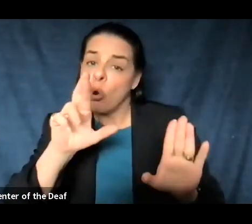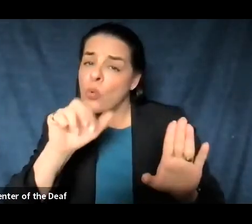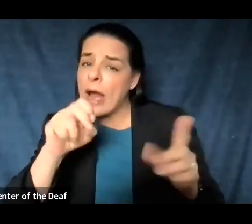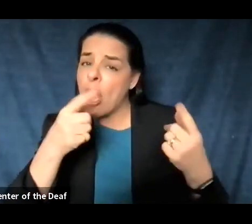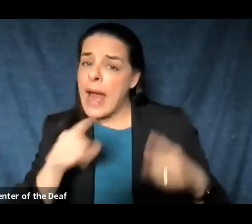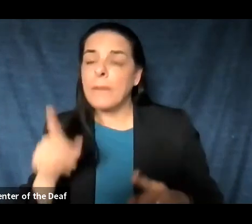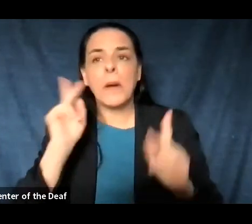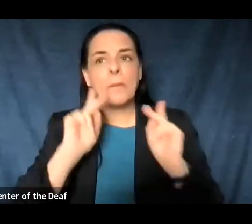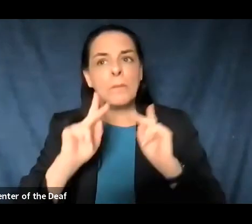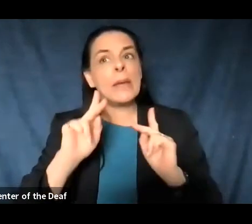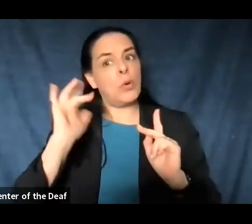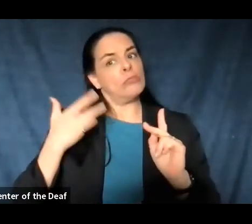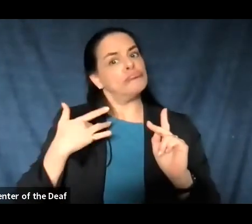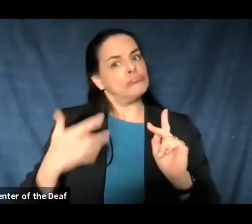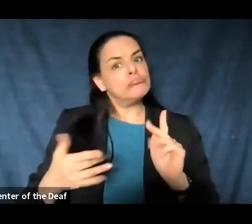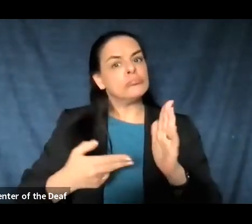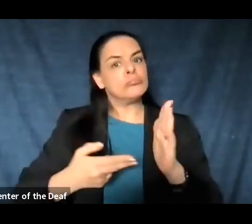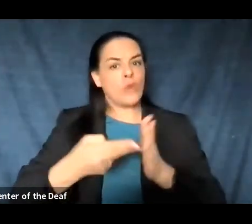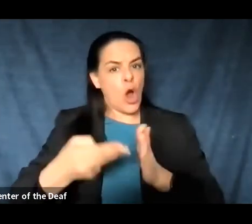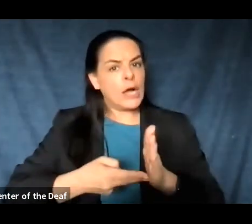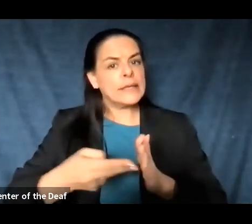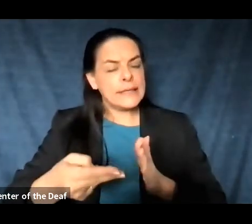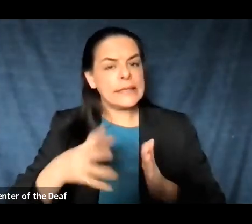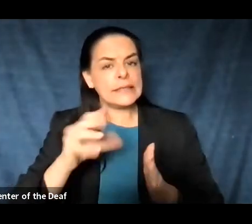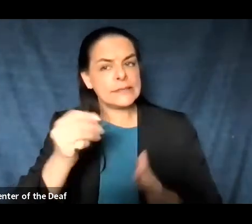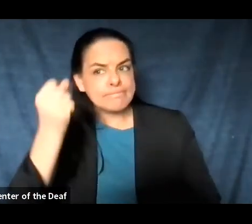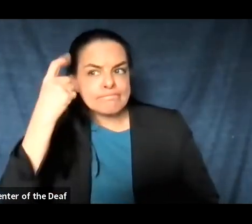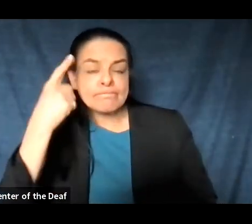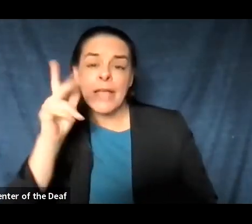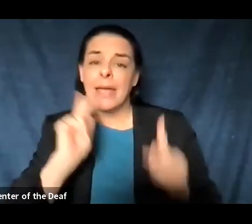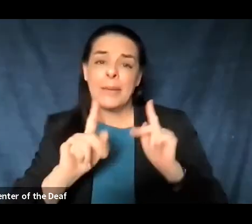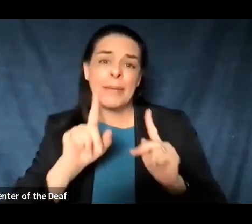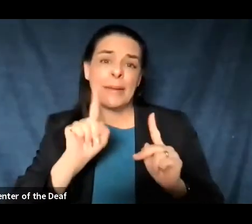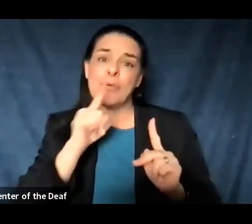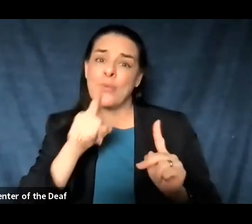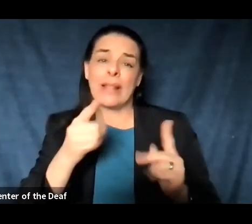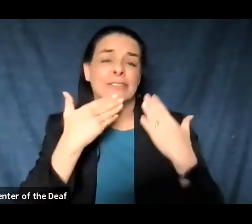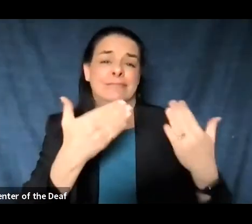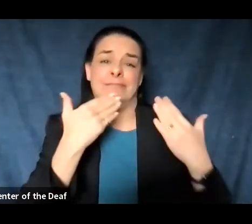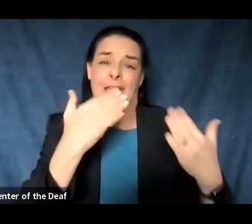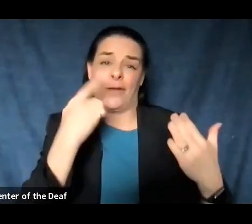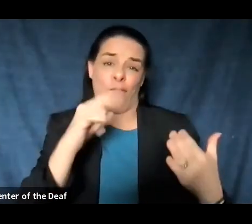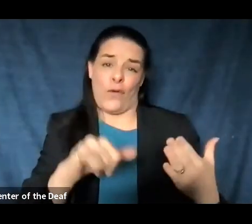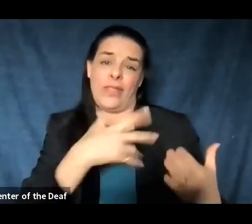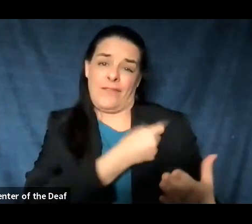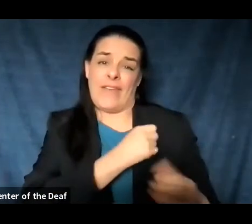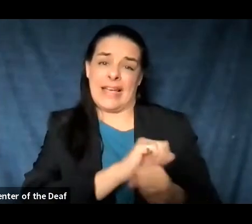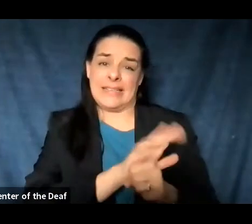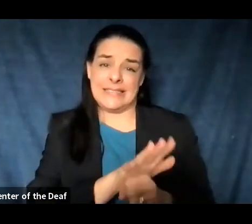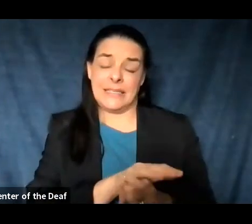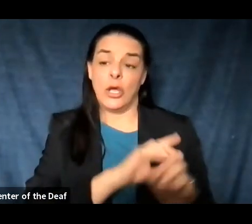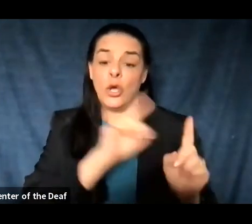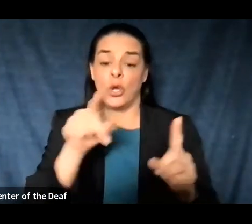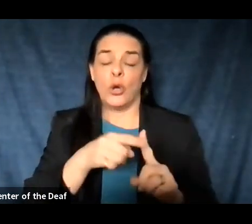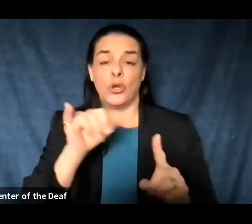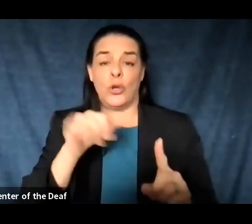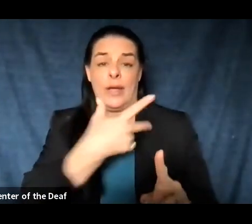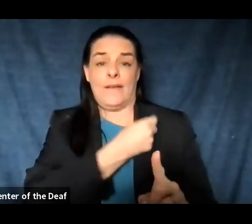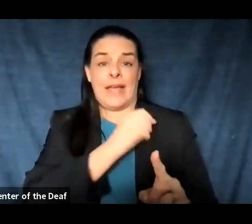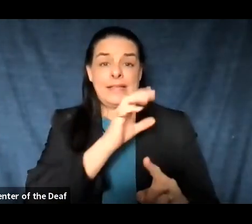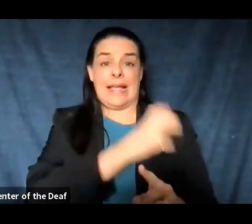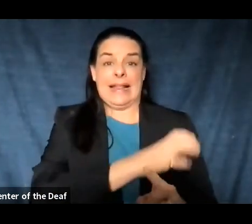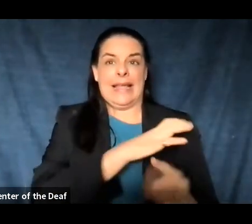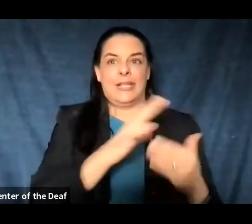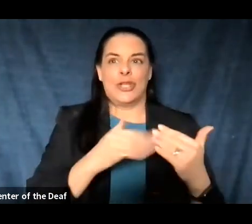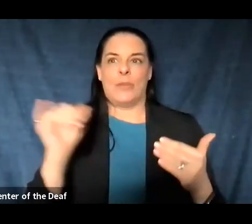being honest and understanding. People are just grateful to get vaccinated. Going to a vaccine clinic is like, it's like